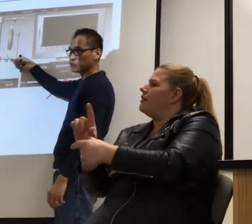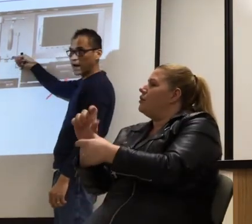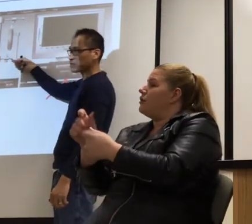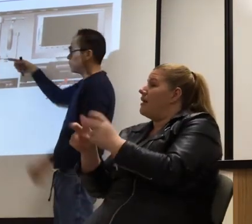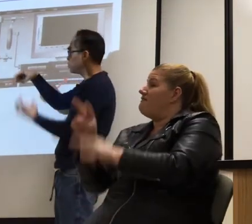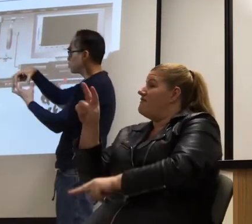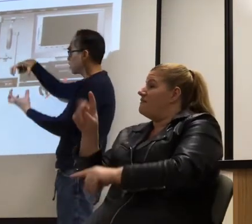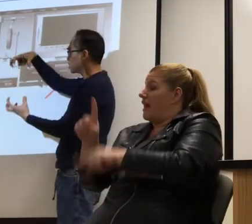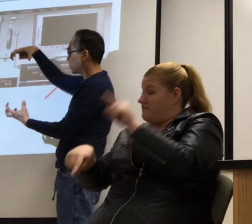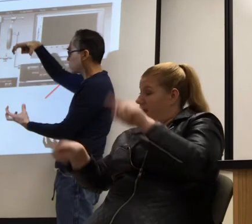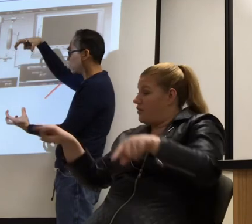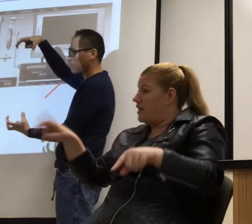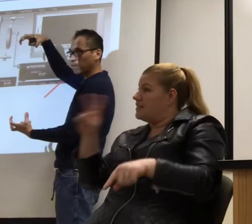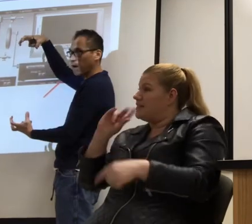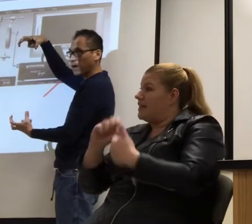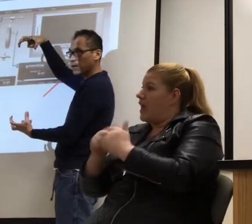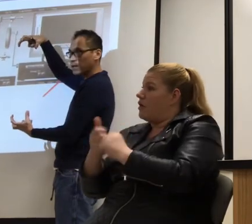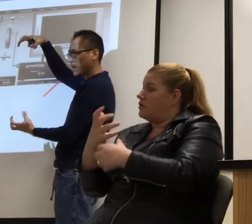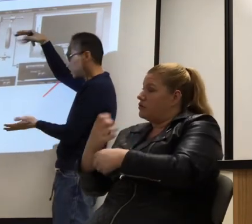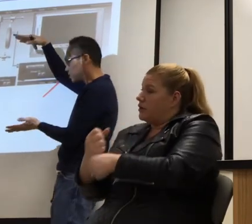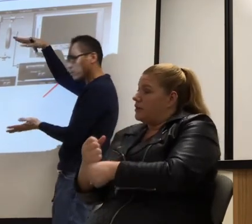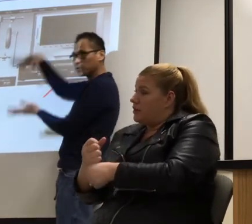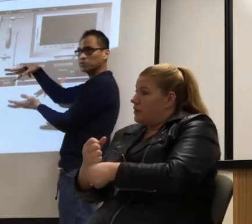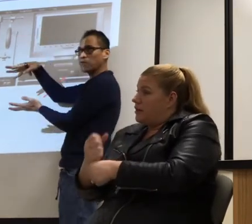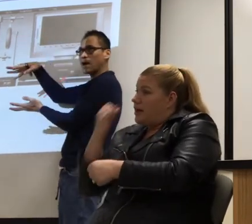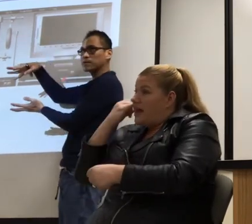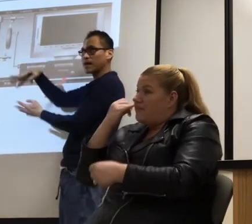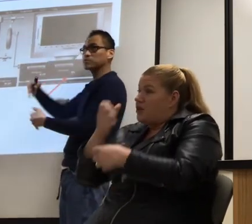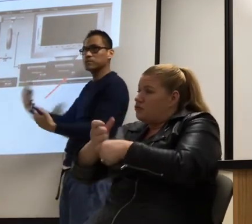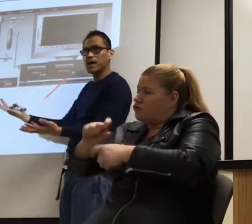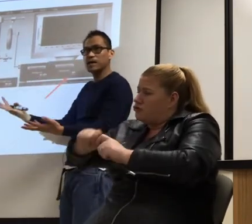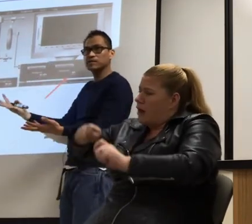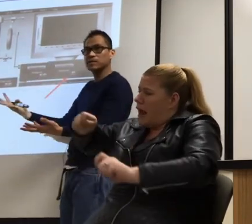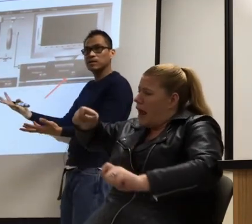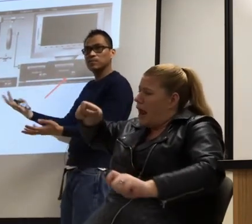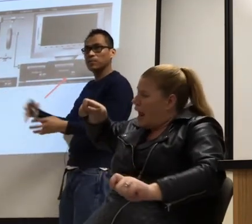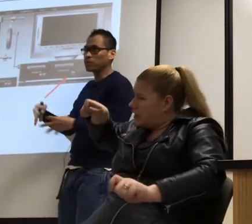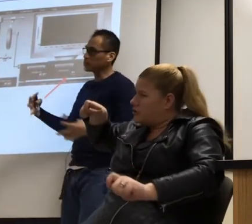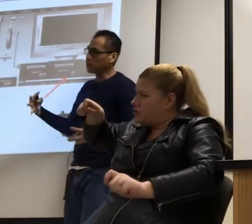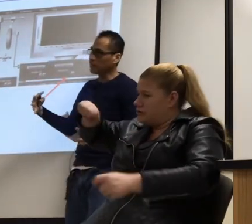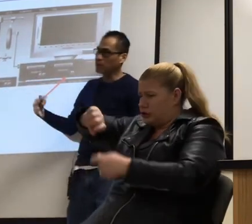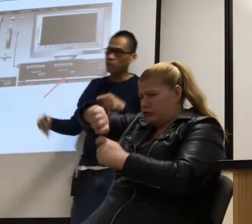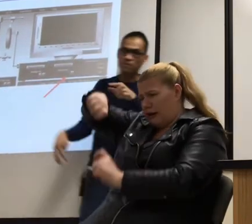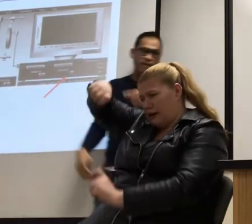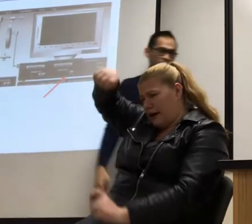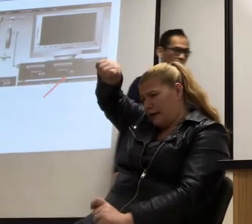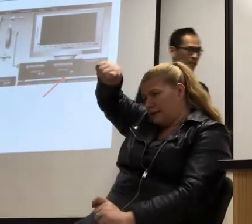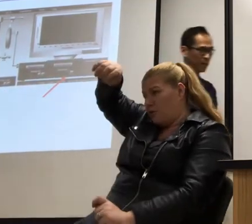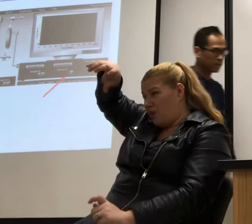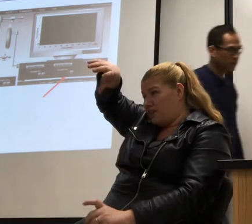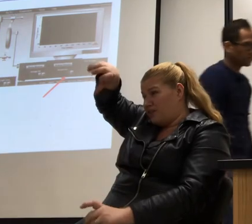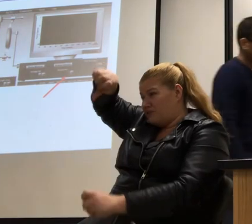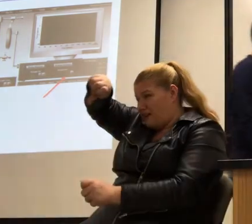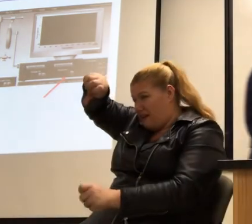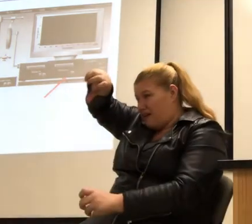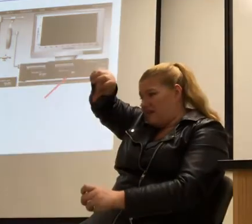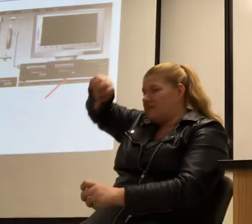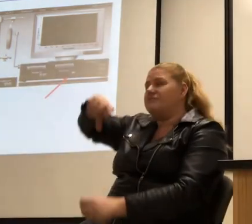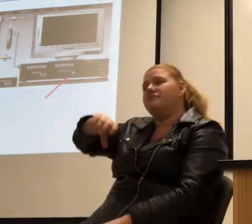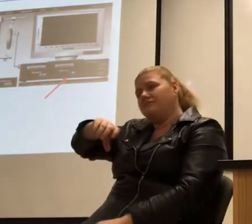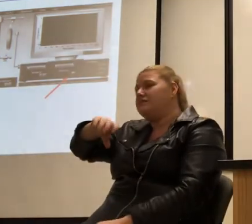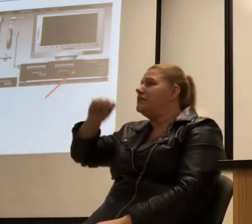how it contracts. If you stretch the muscle out a lot, can it still contract? The answer is yes, but there is a limit. You want to find the limit. But